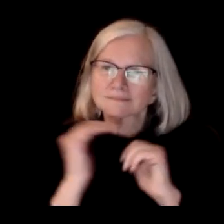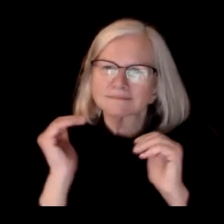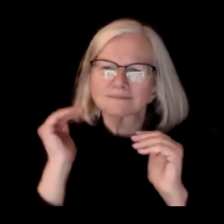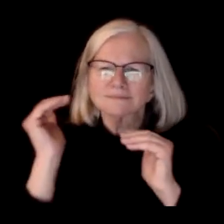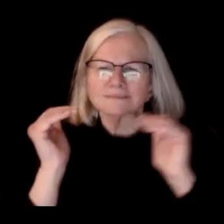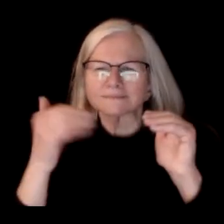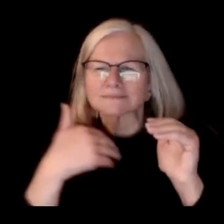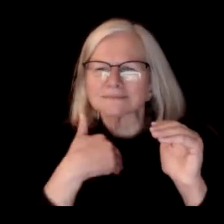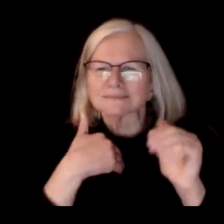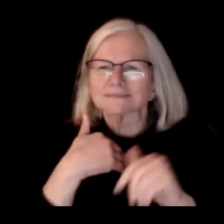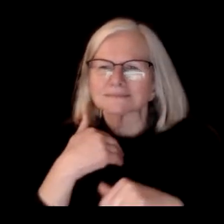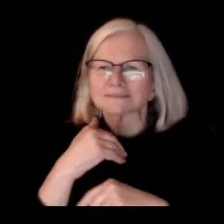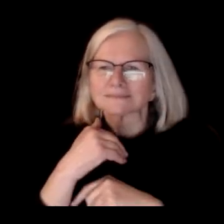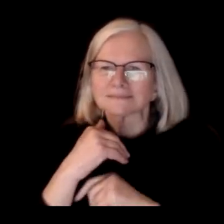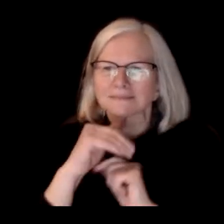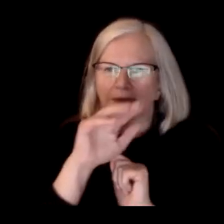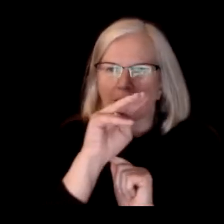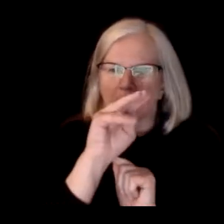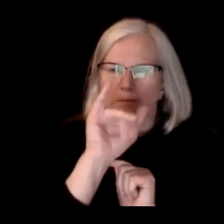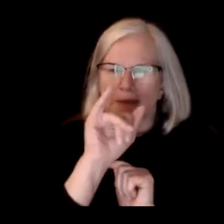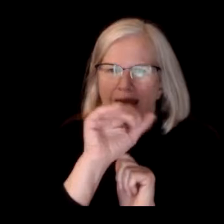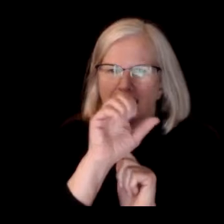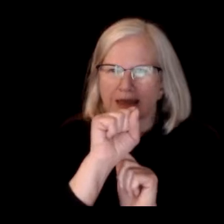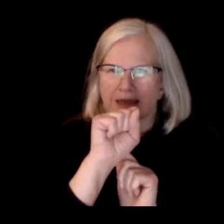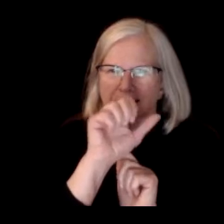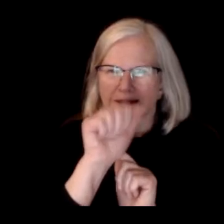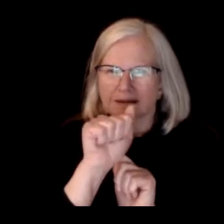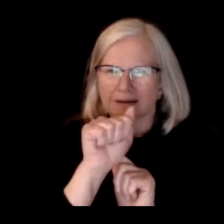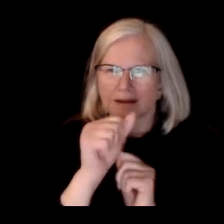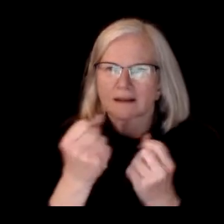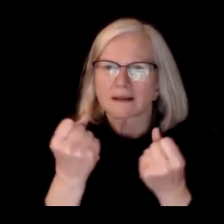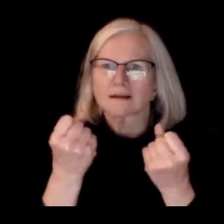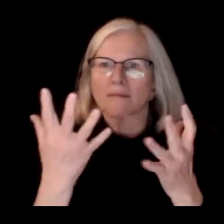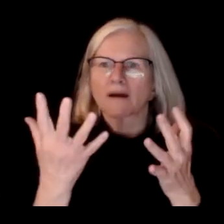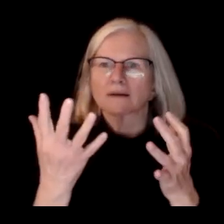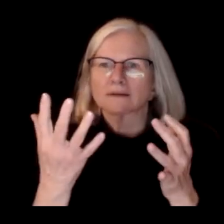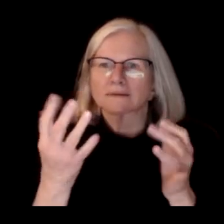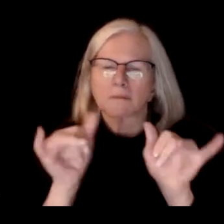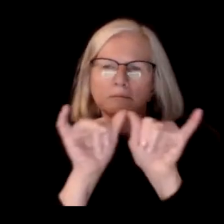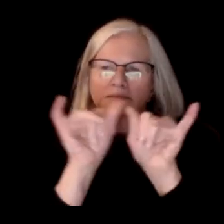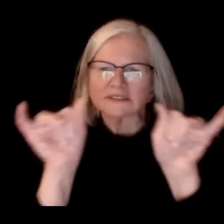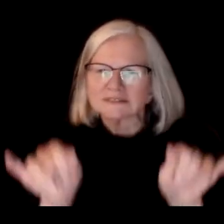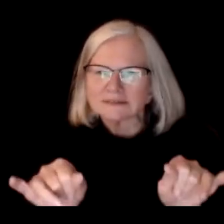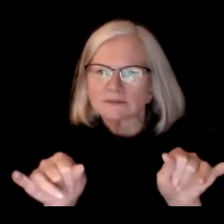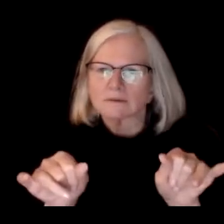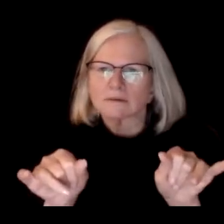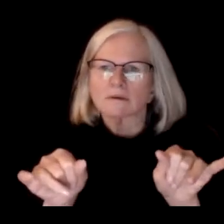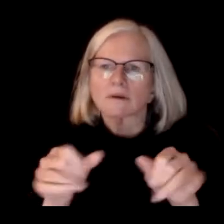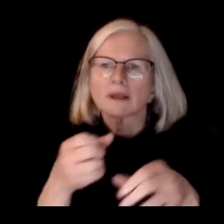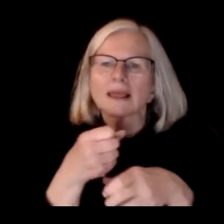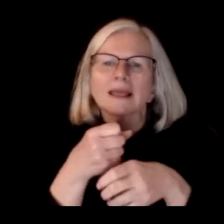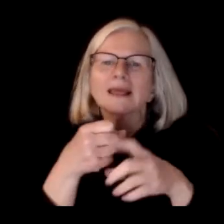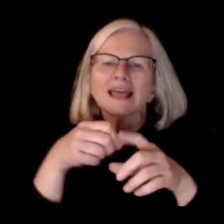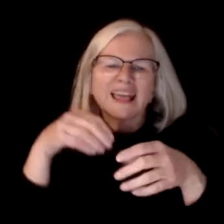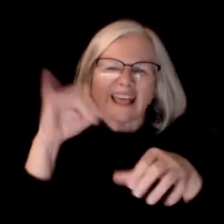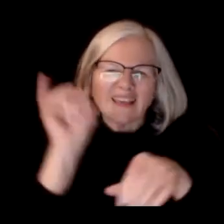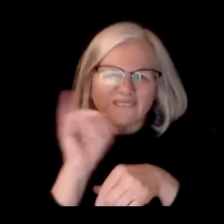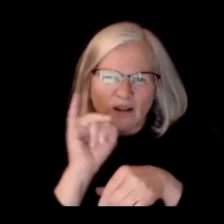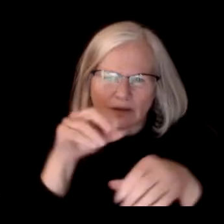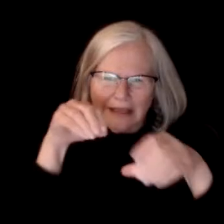inflammatory syndrome in adults. And it appears to be a condition related